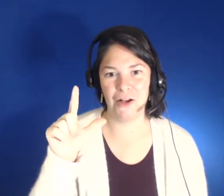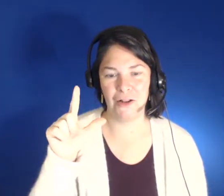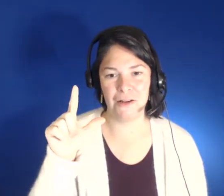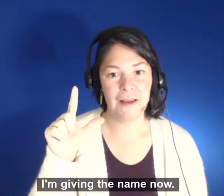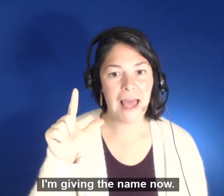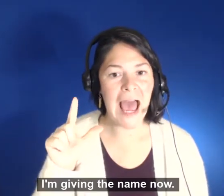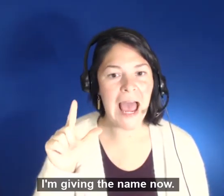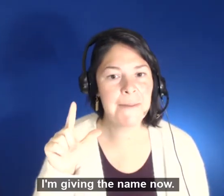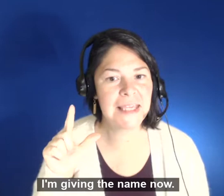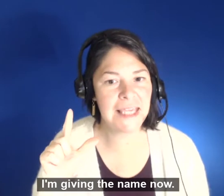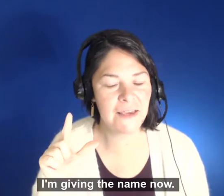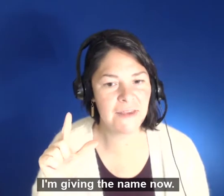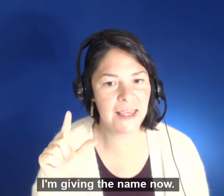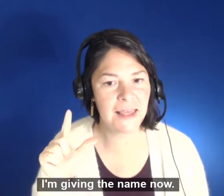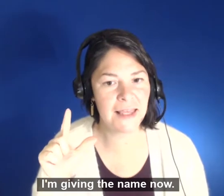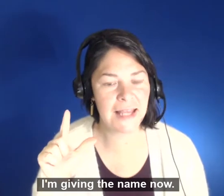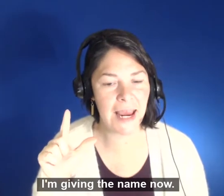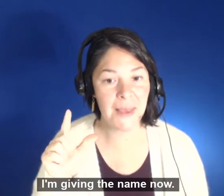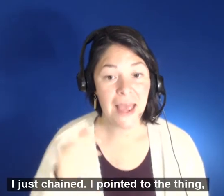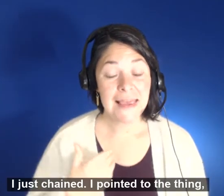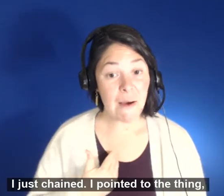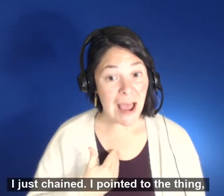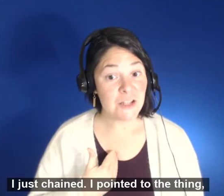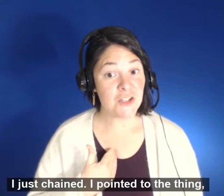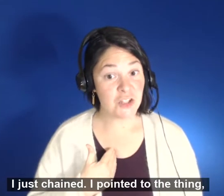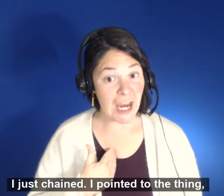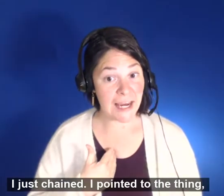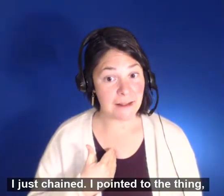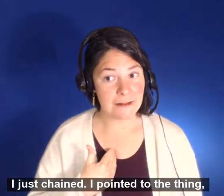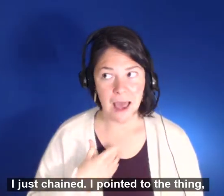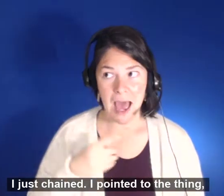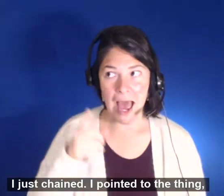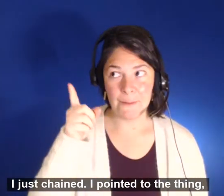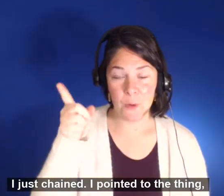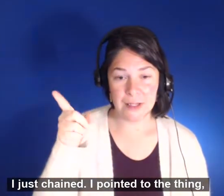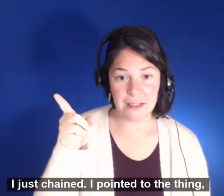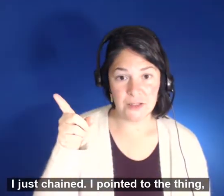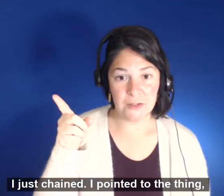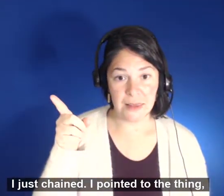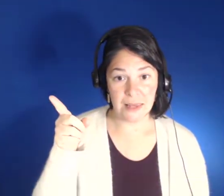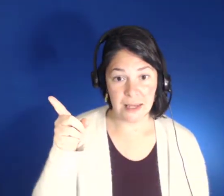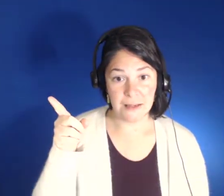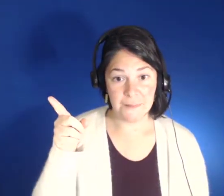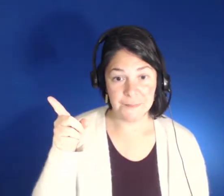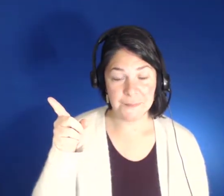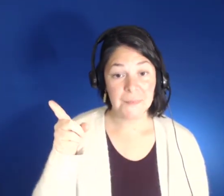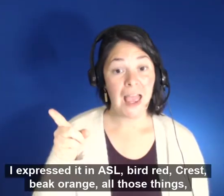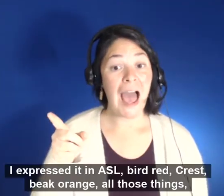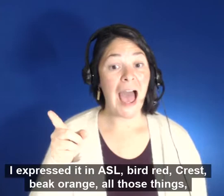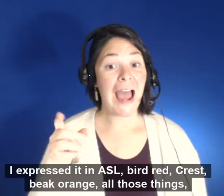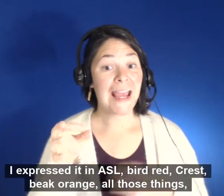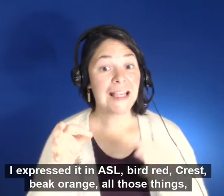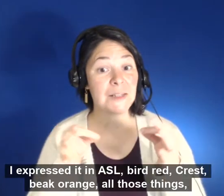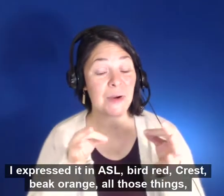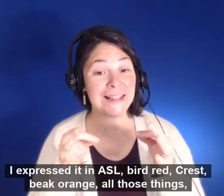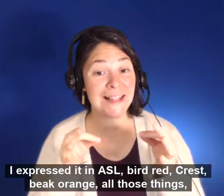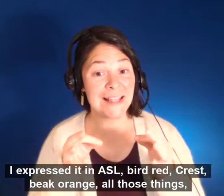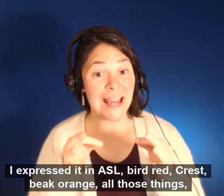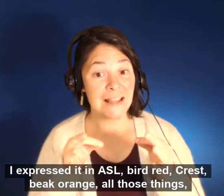cardinal. I'm giving the name. Now, I just chained. I pointed to the thing. I expressed it in